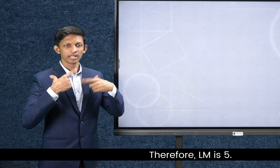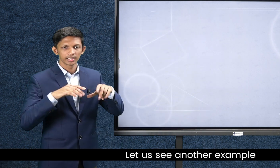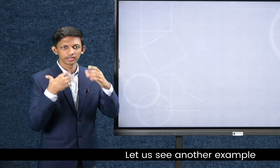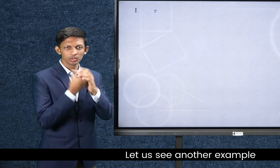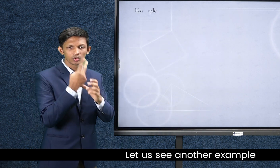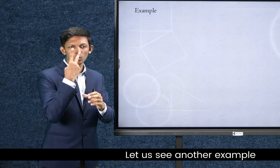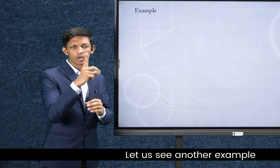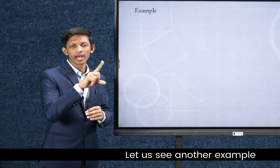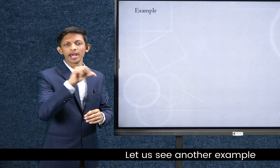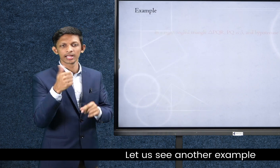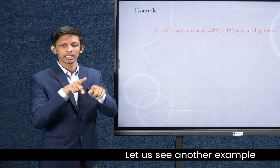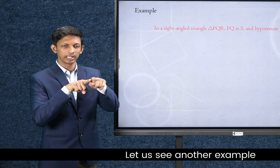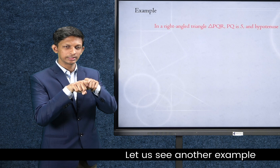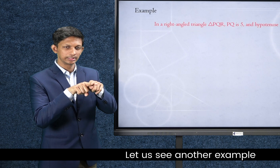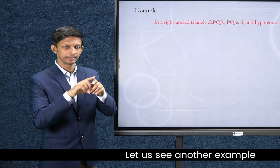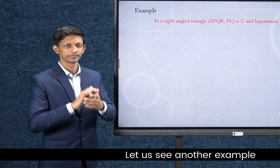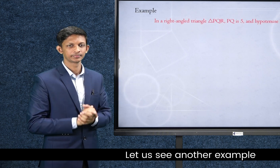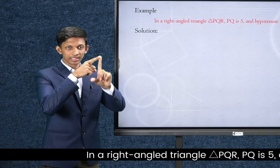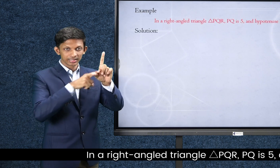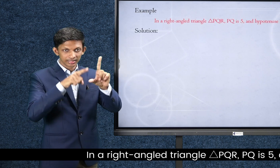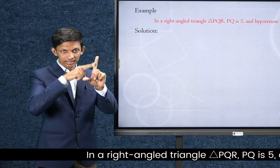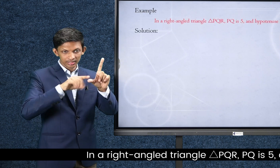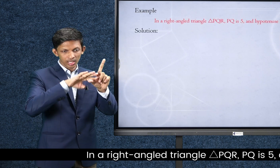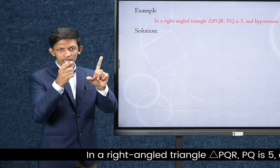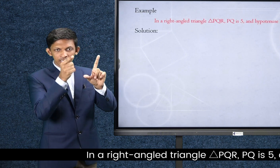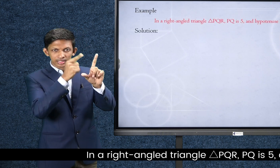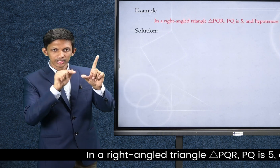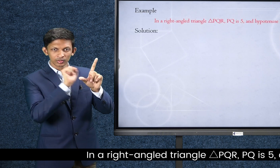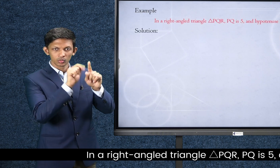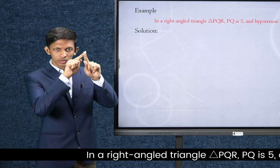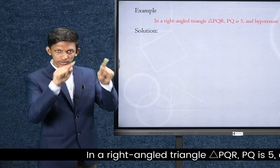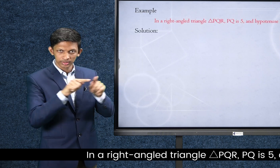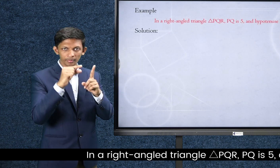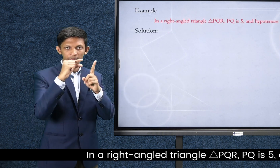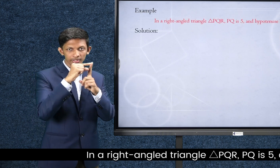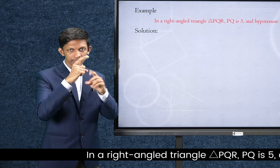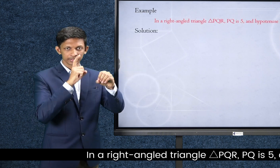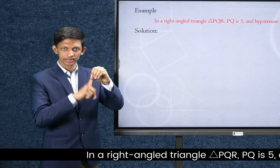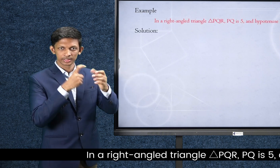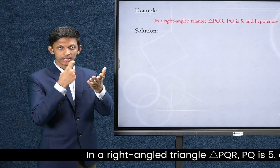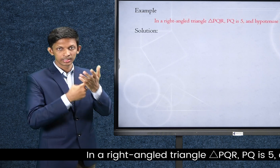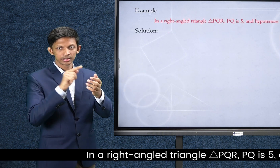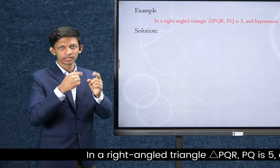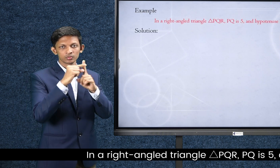Let us see another example. In a right angle triangle PQR, PQ is 5